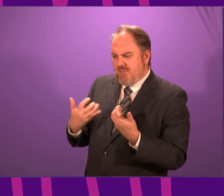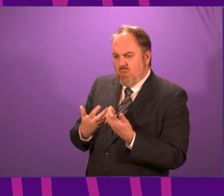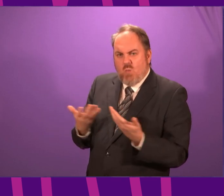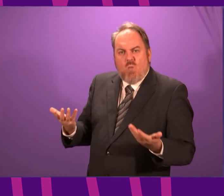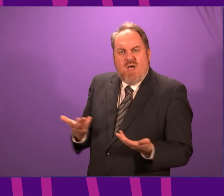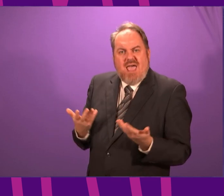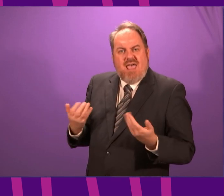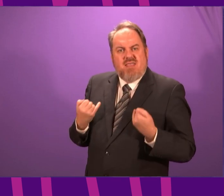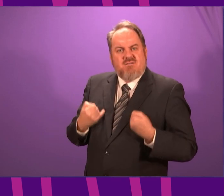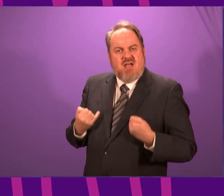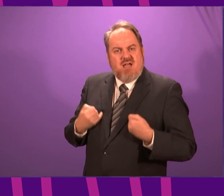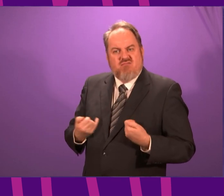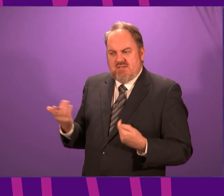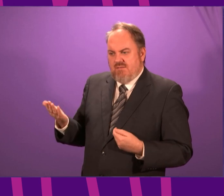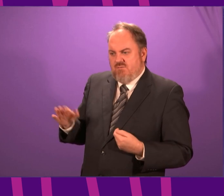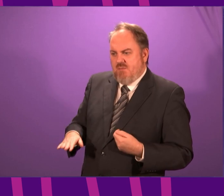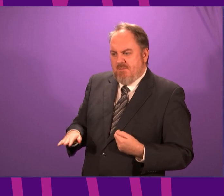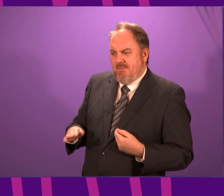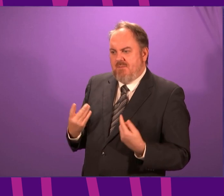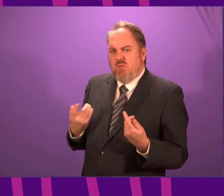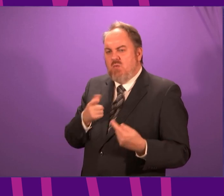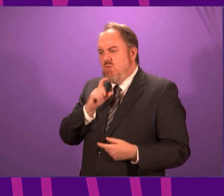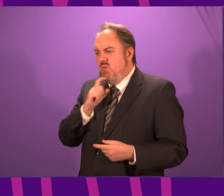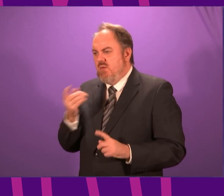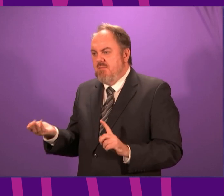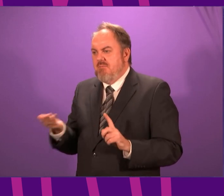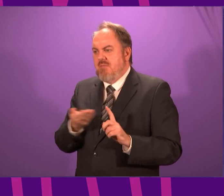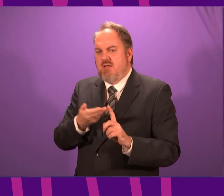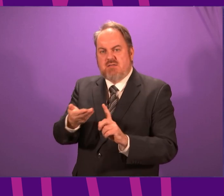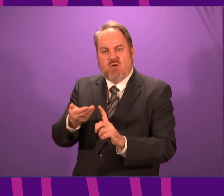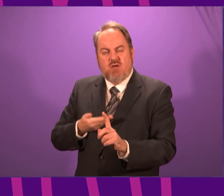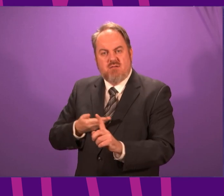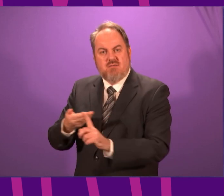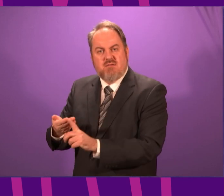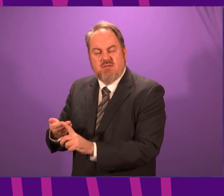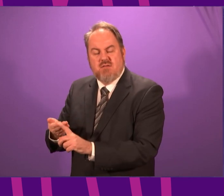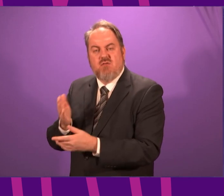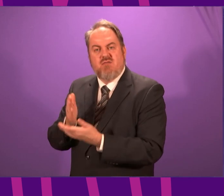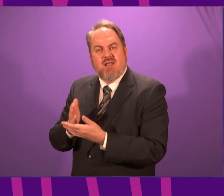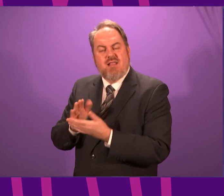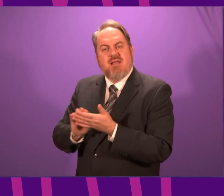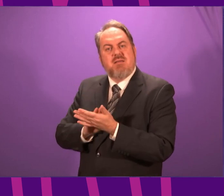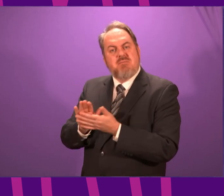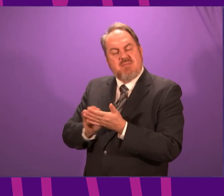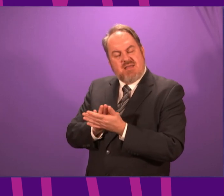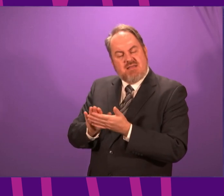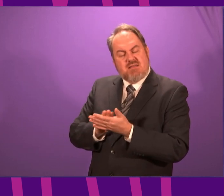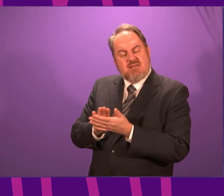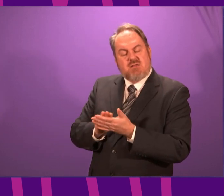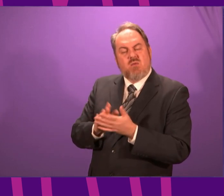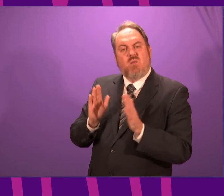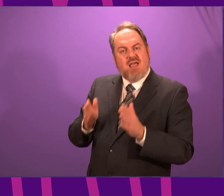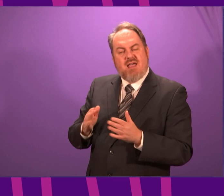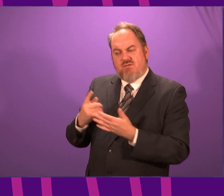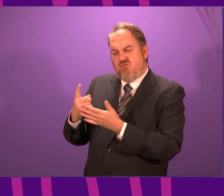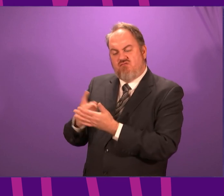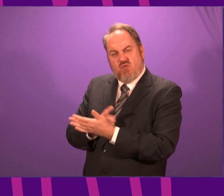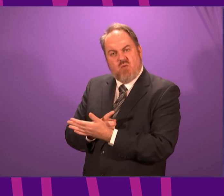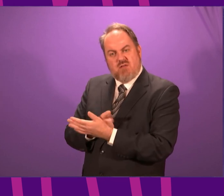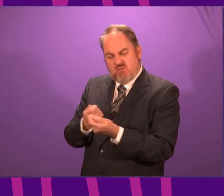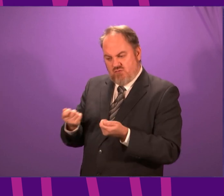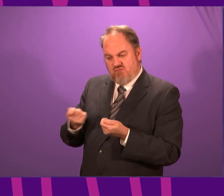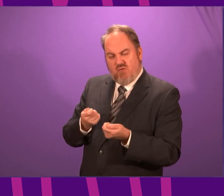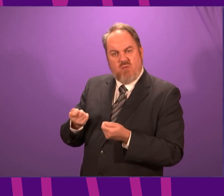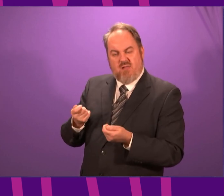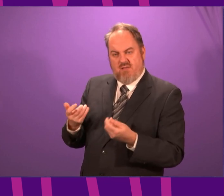these cases? More importantly, how does the answer to those questions justify the restrictions in other areas of life? The